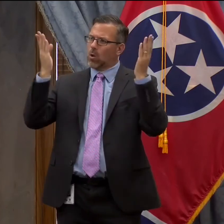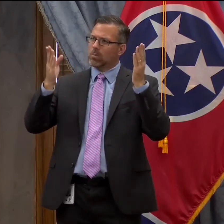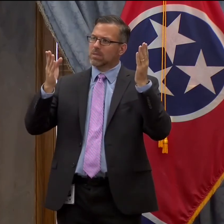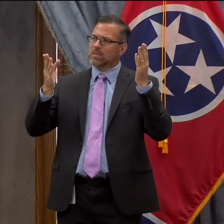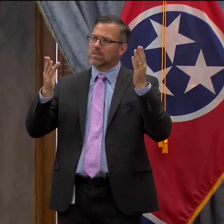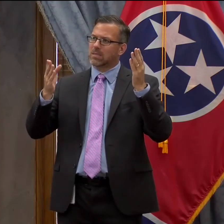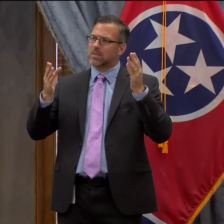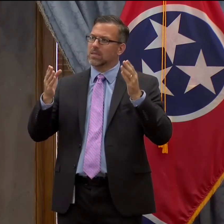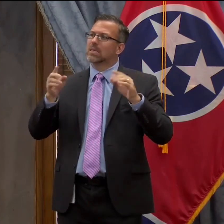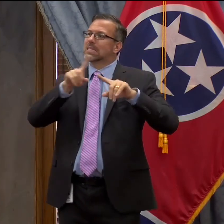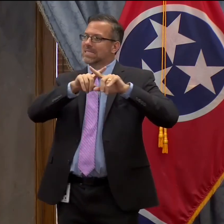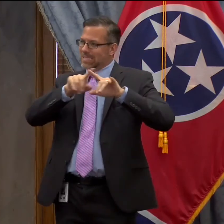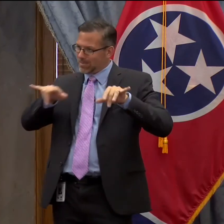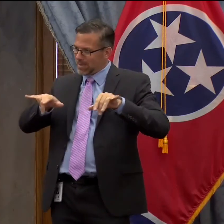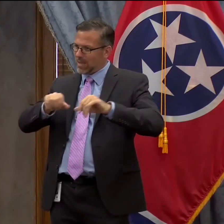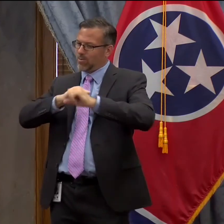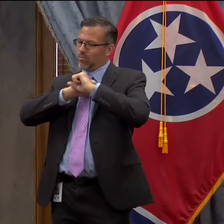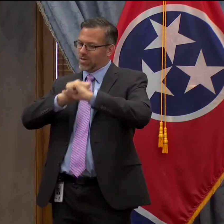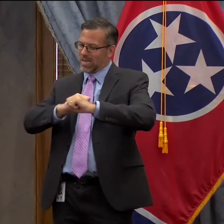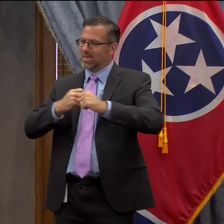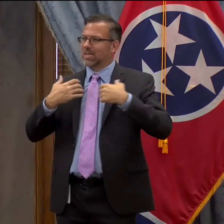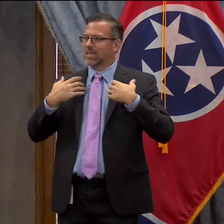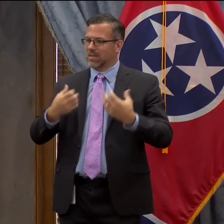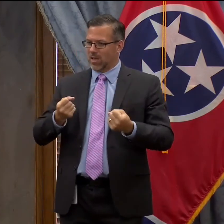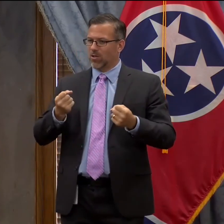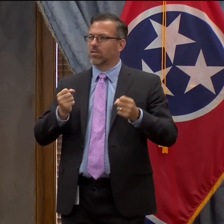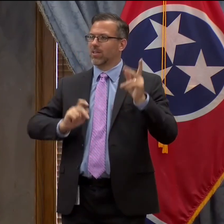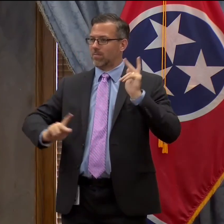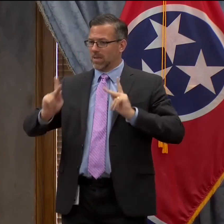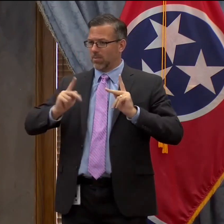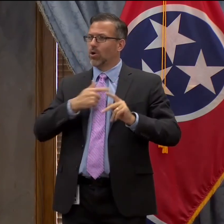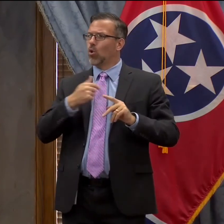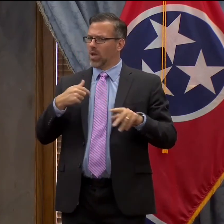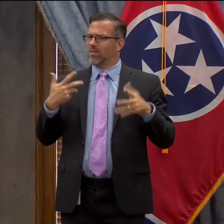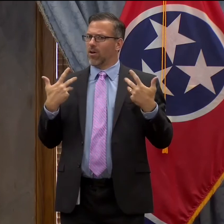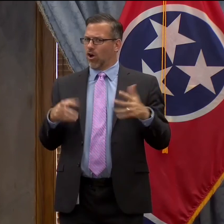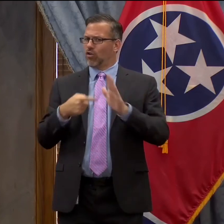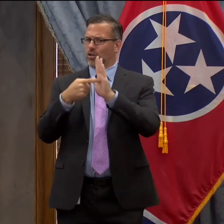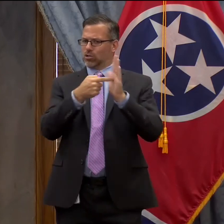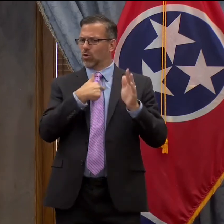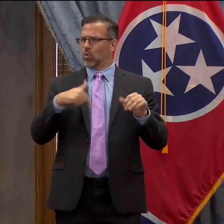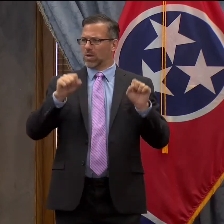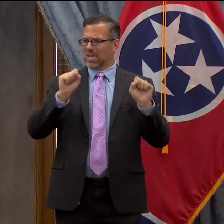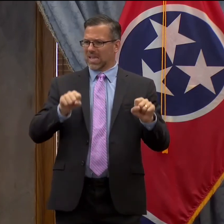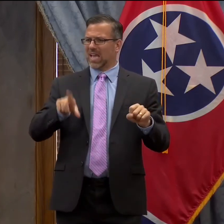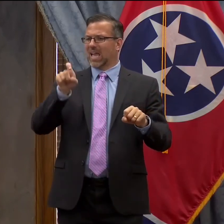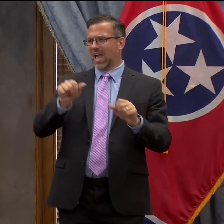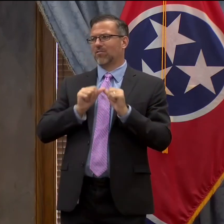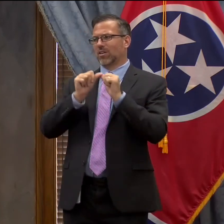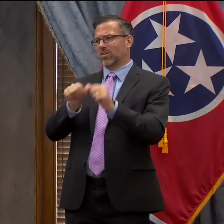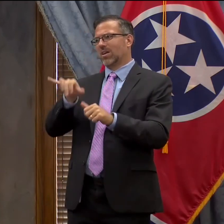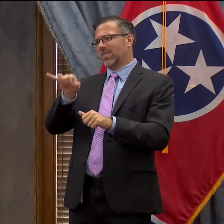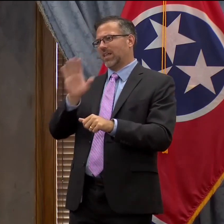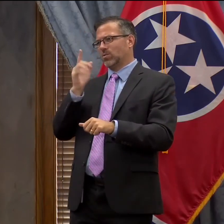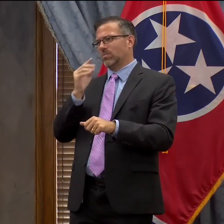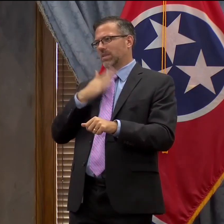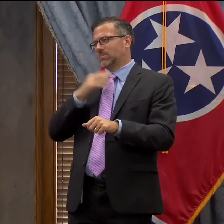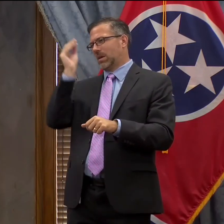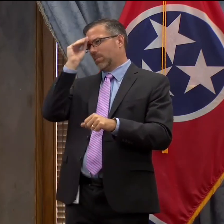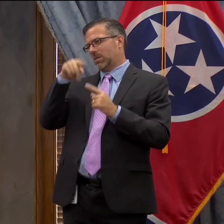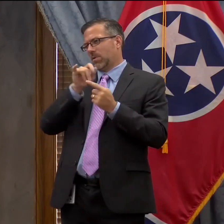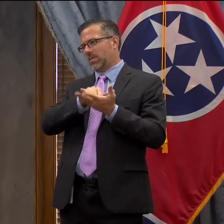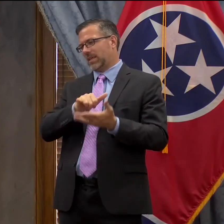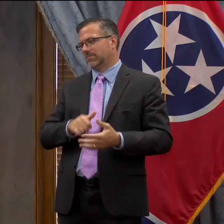while protecting the health of Tennesseans. We've shown that we can do that. We need to continue to do it going forward. That's what I would say about that. We've